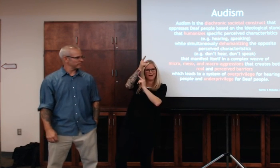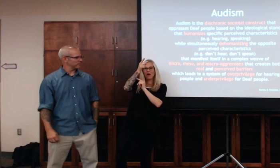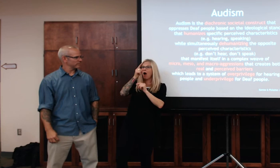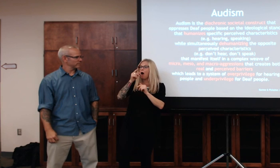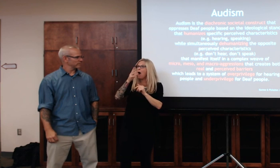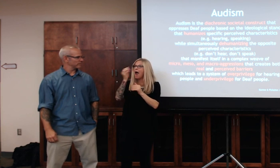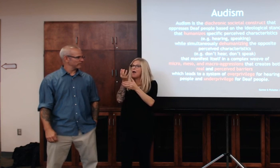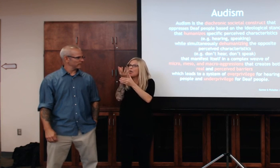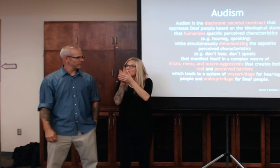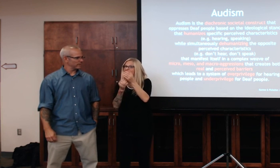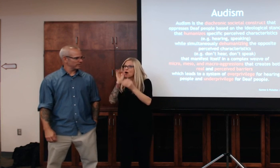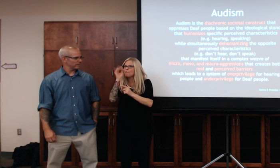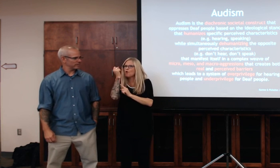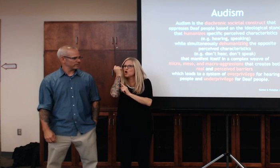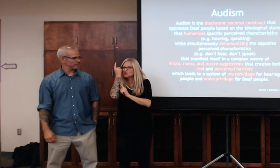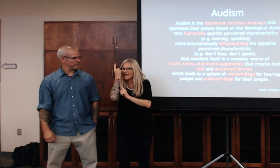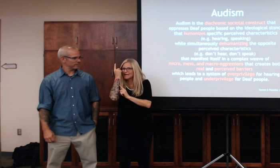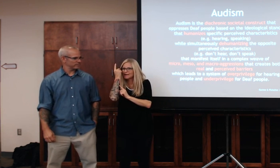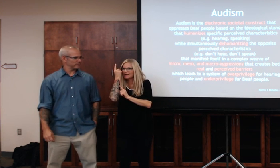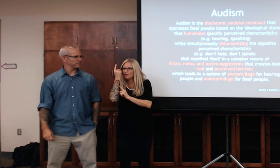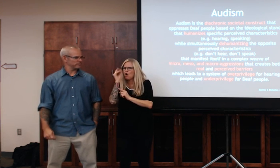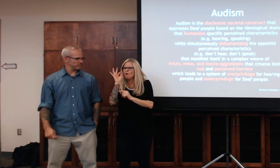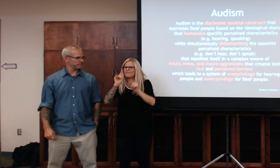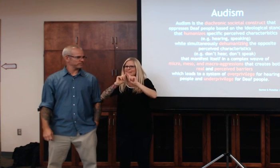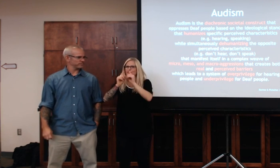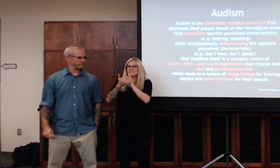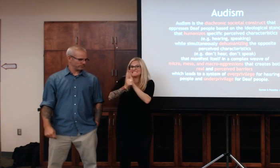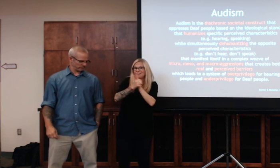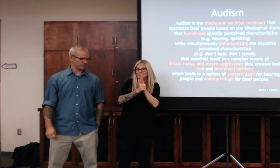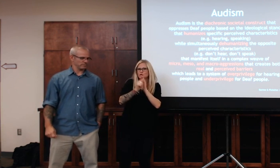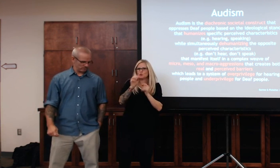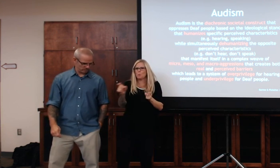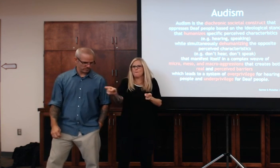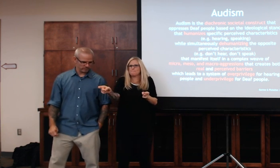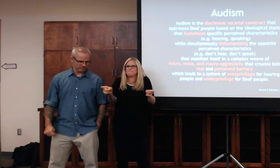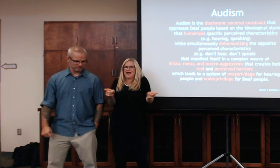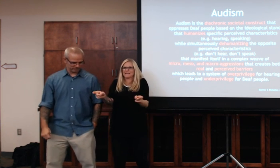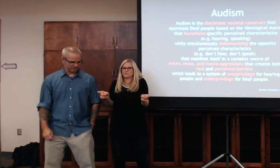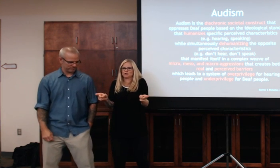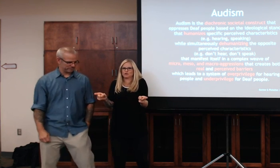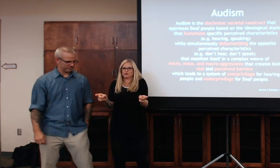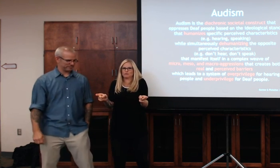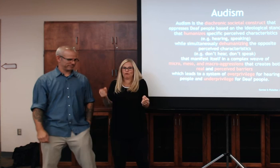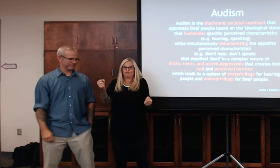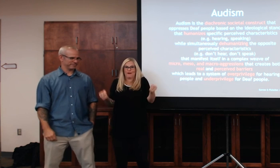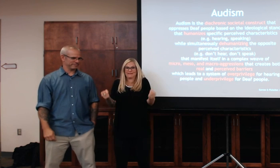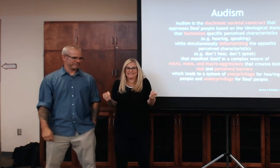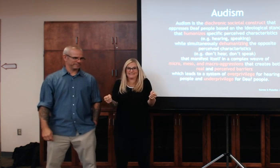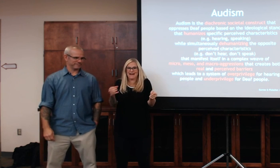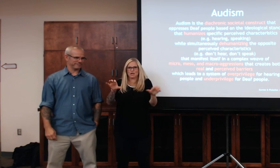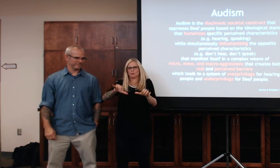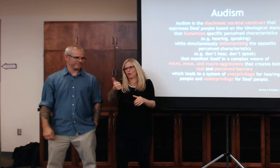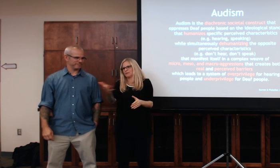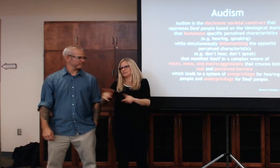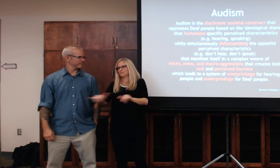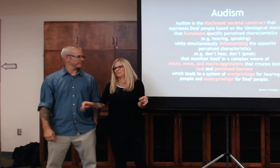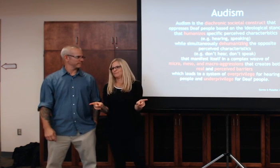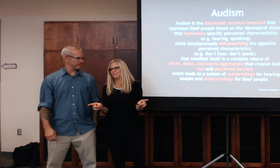because of the societal construct and the lack of understanding of different skills to be able to manage driving and doing other things at the same